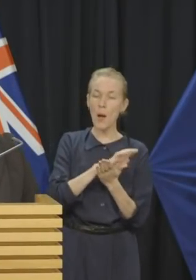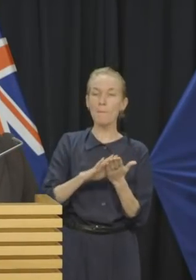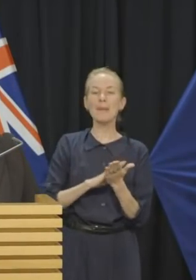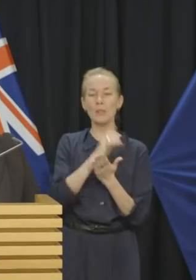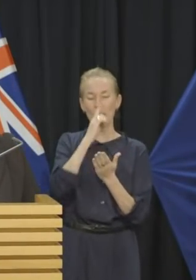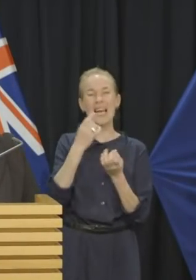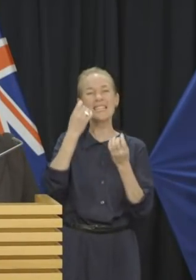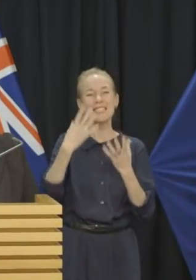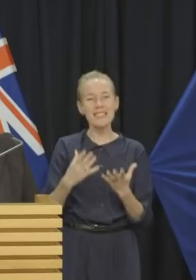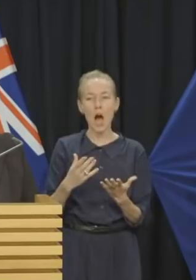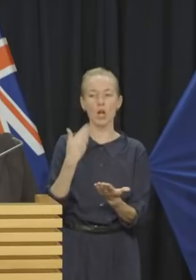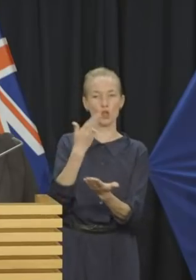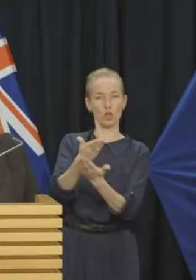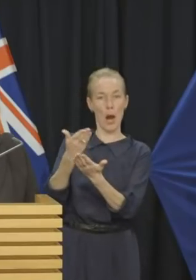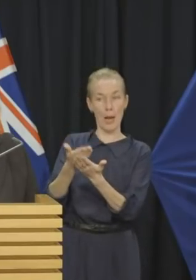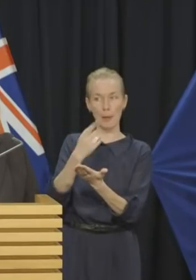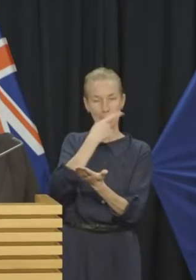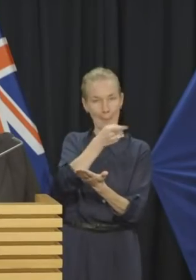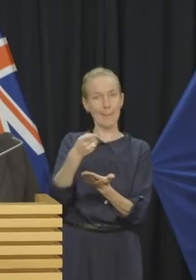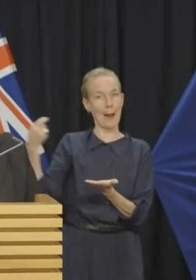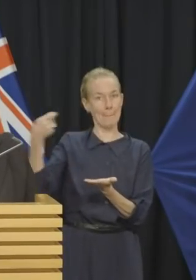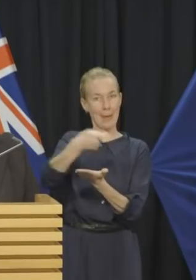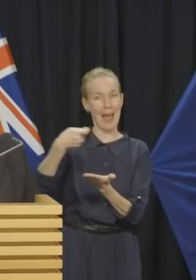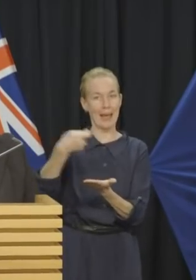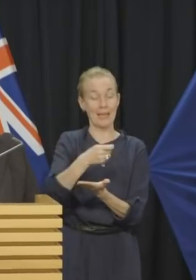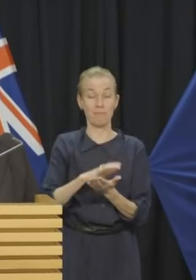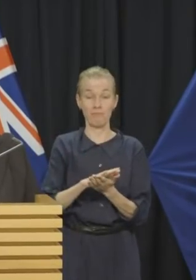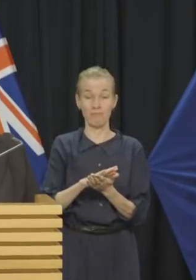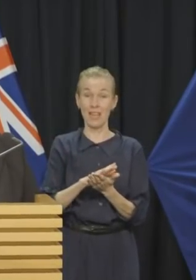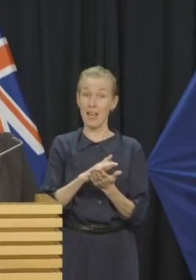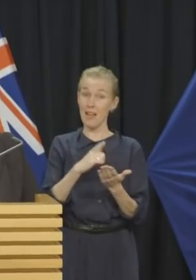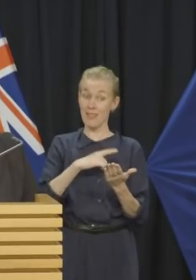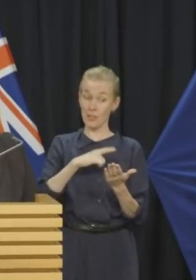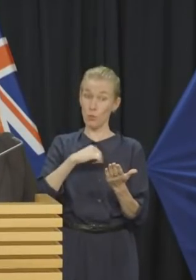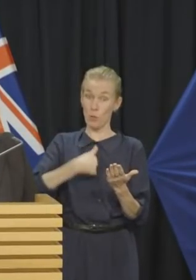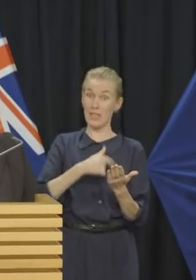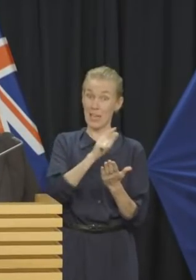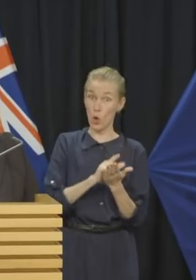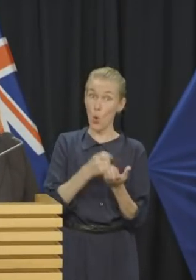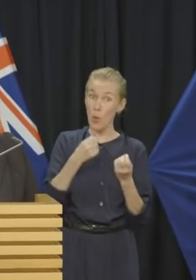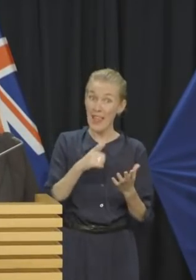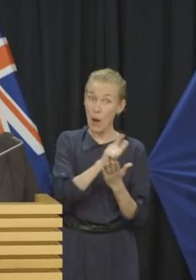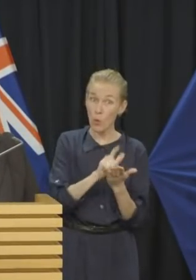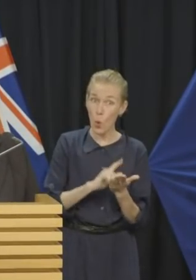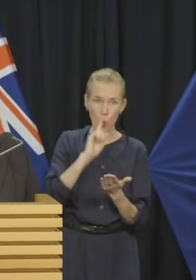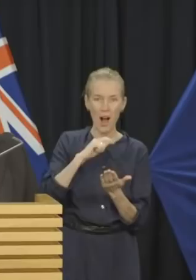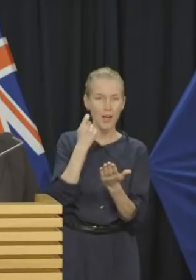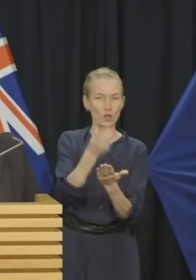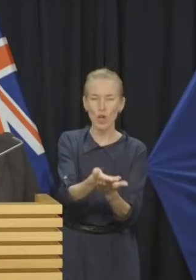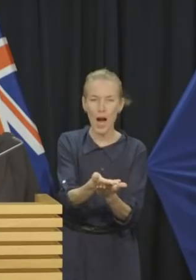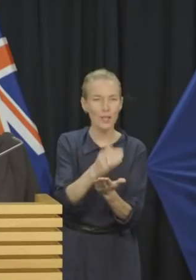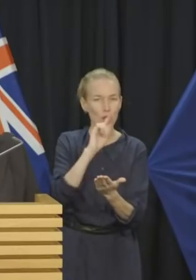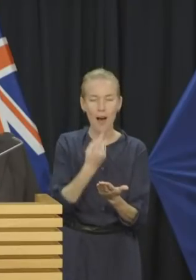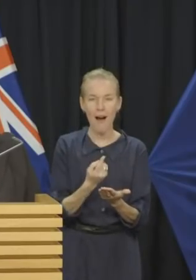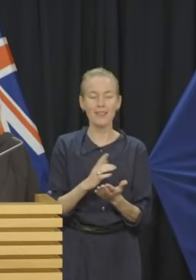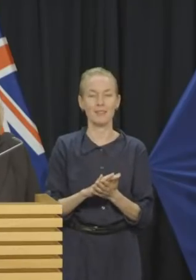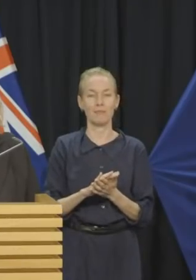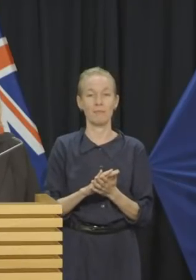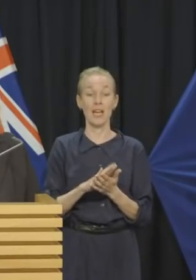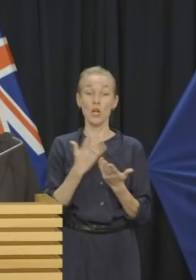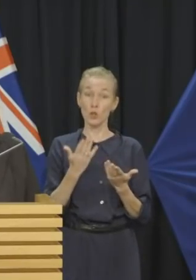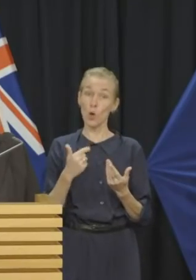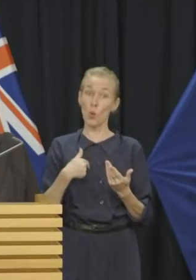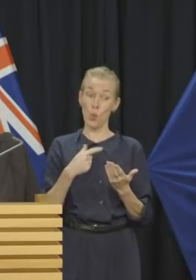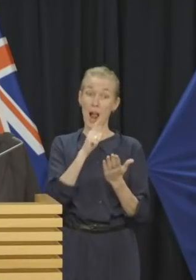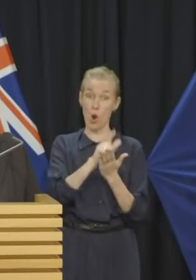have the ability to charge at all until this legislative change is made. Then through secondary legislation, through regulations, we